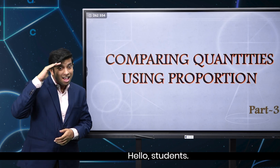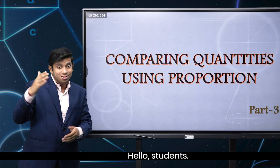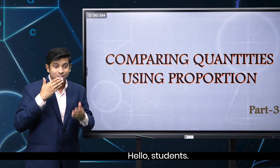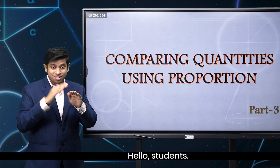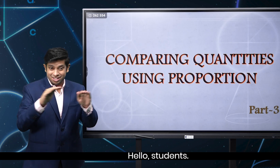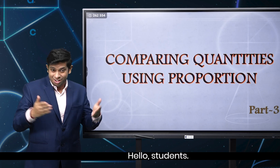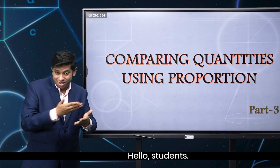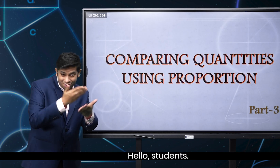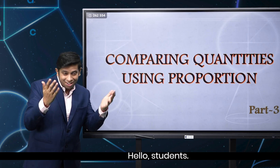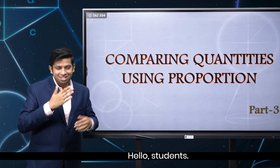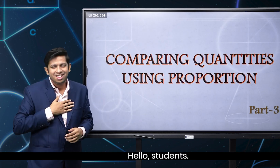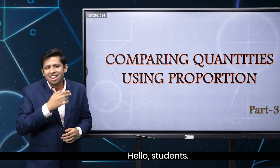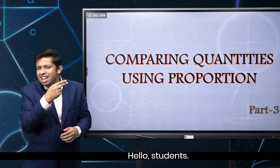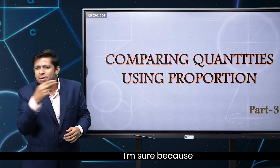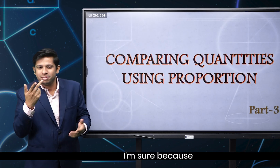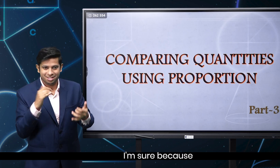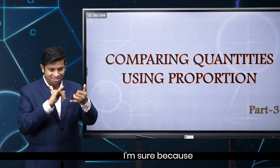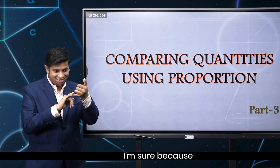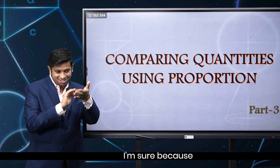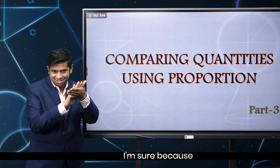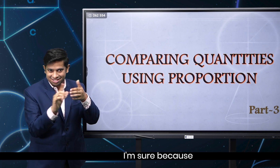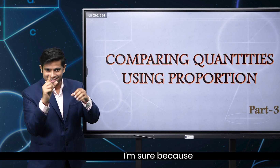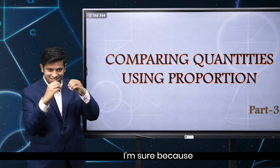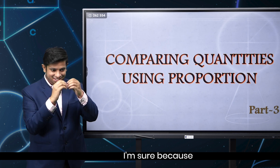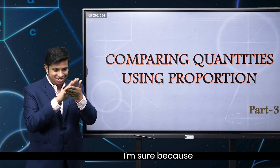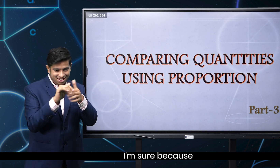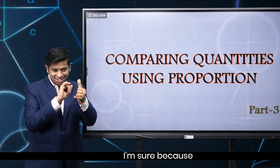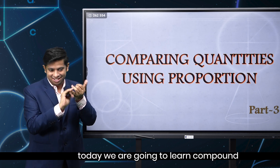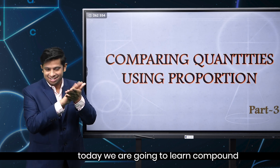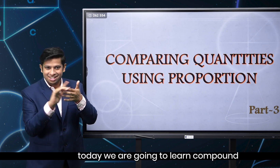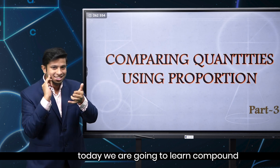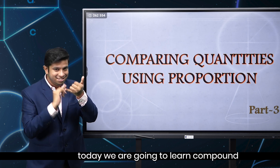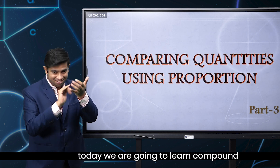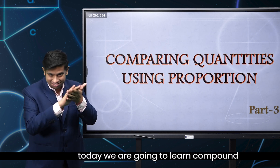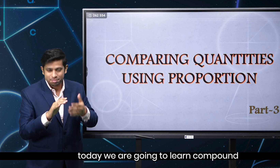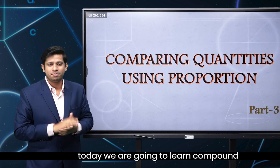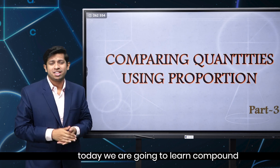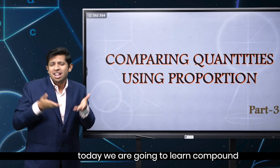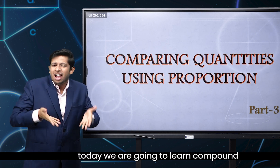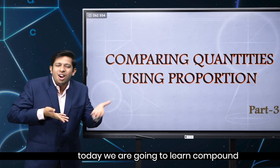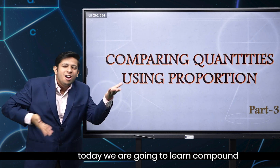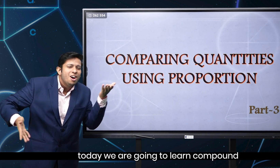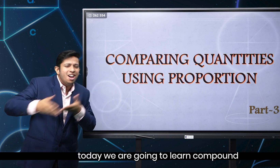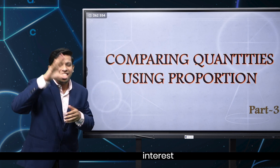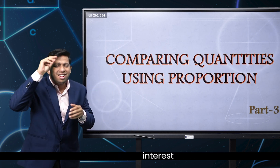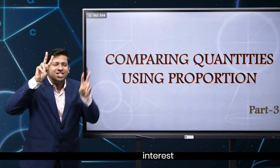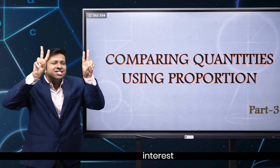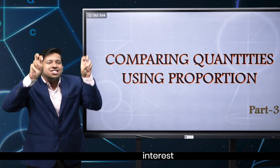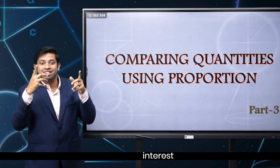Hello students, I am Shubhashish. Today we are going to learn compound interest.